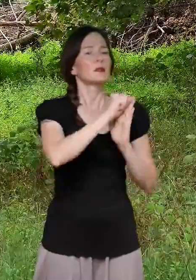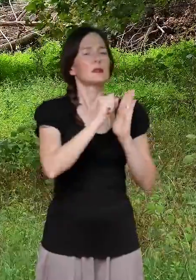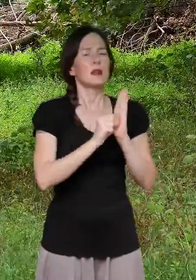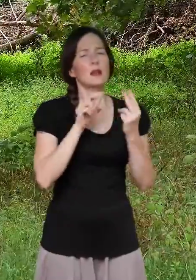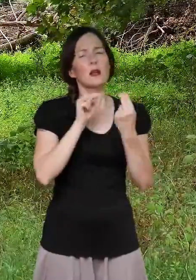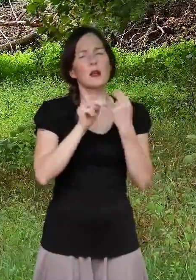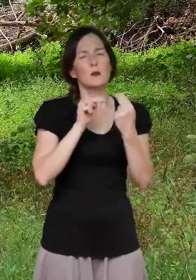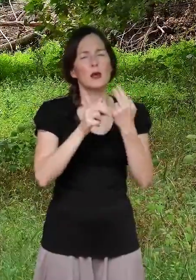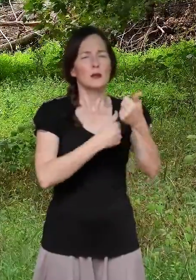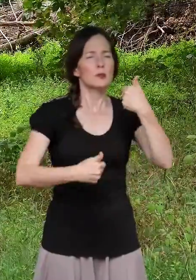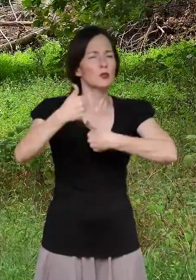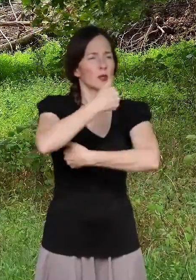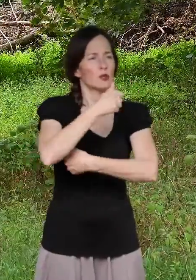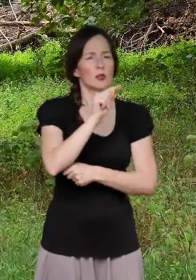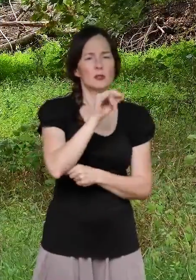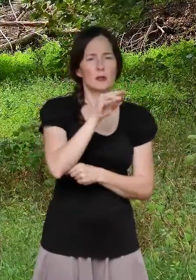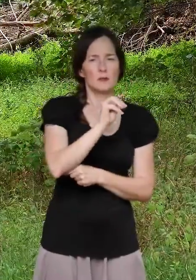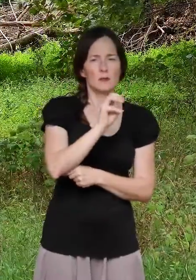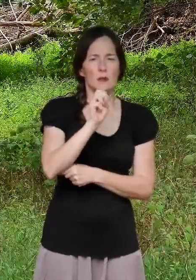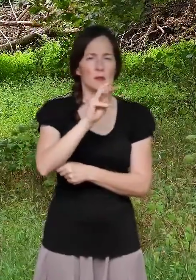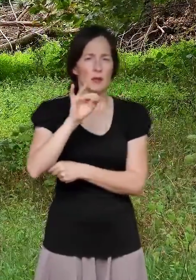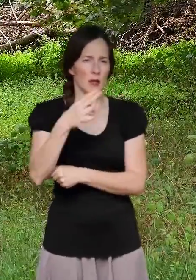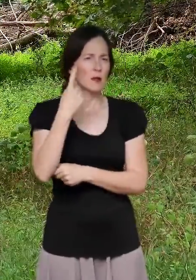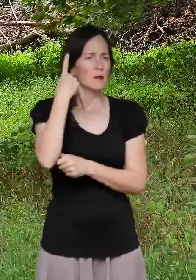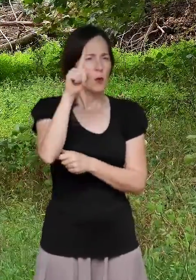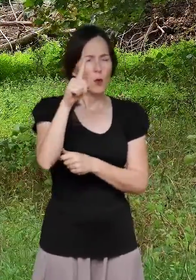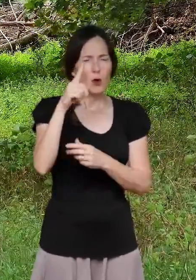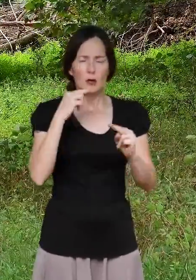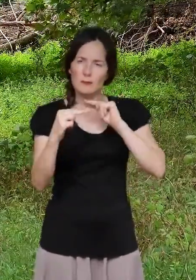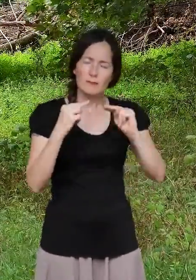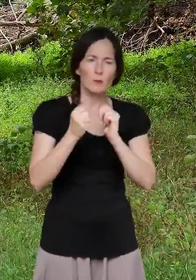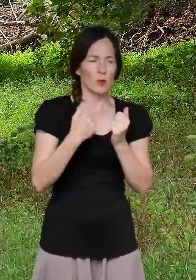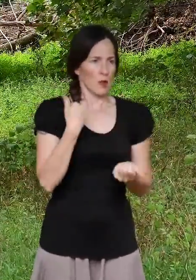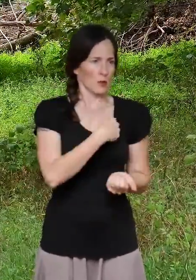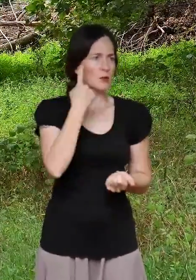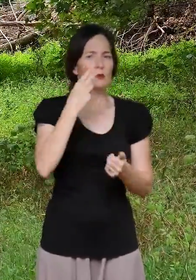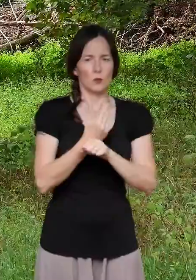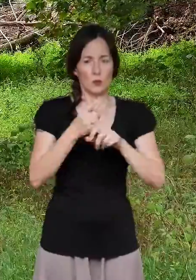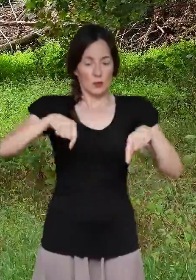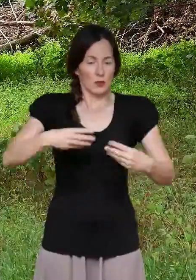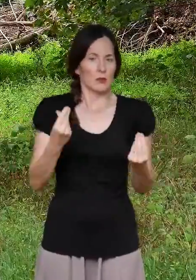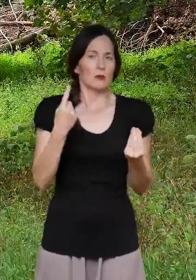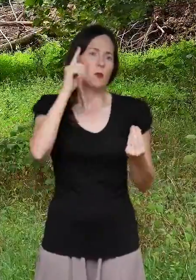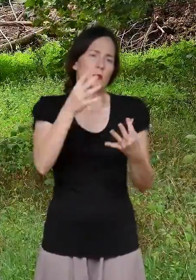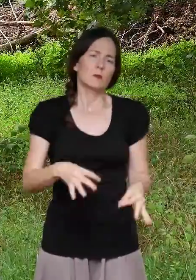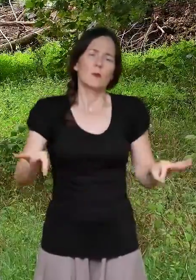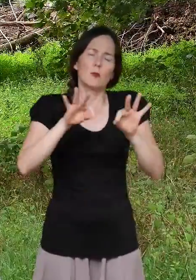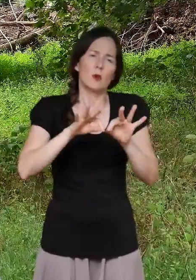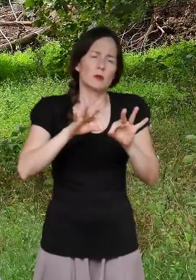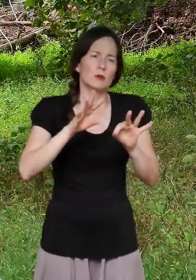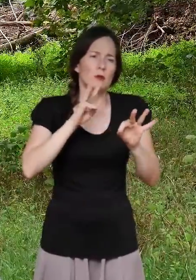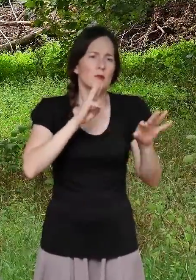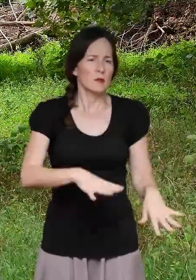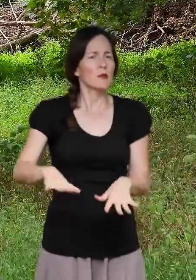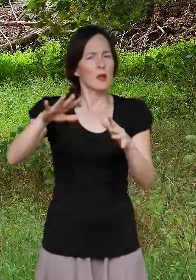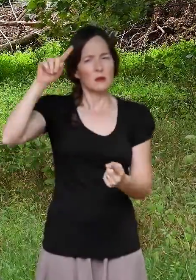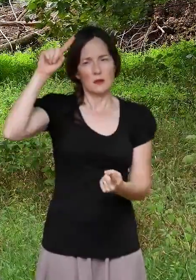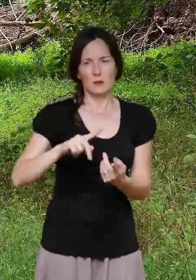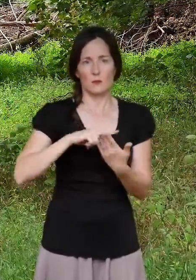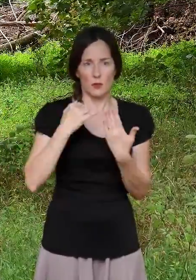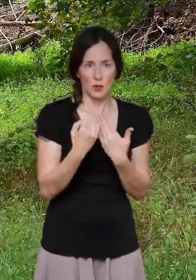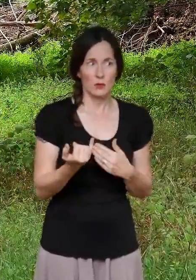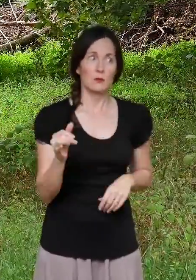partnership between Howard County and the state of Maryland. In fact, the state actually owns the land that